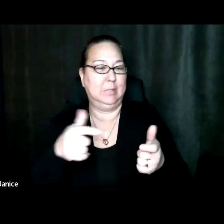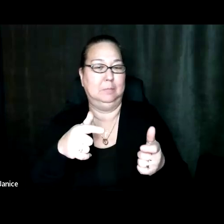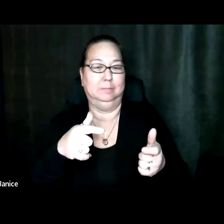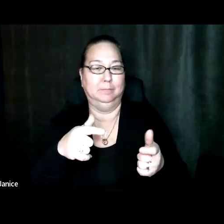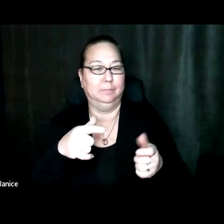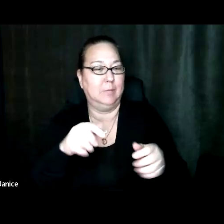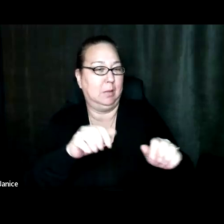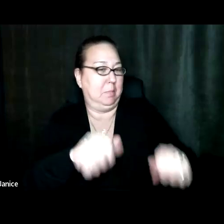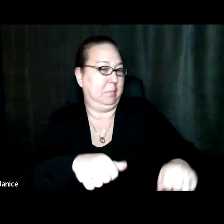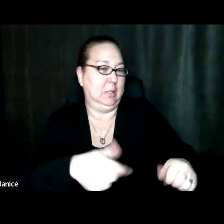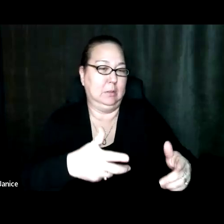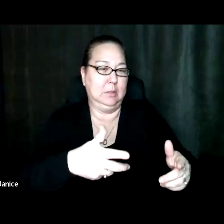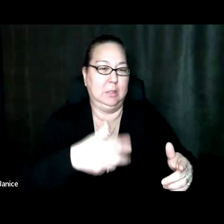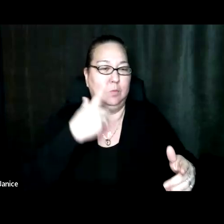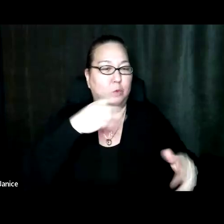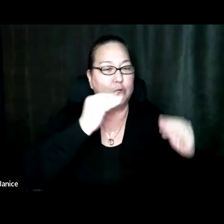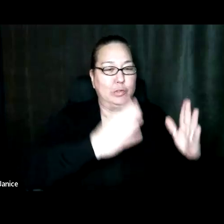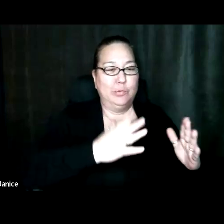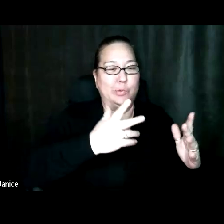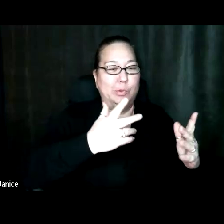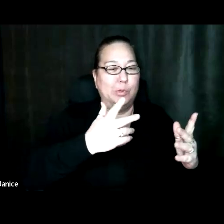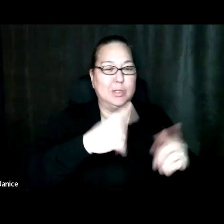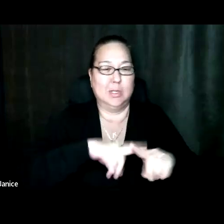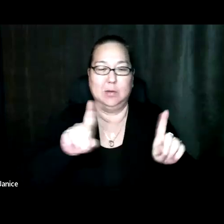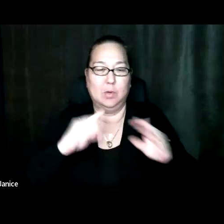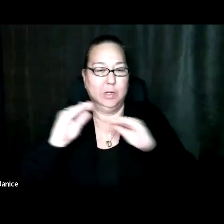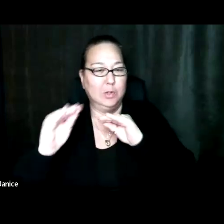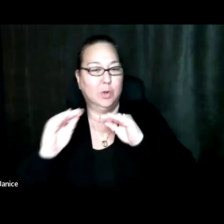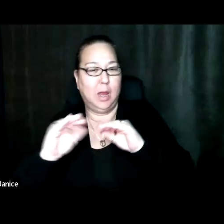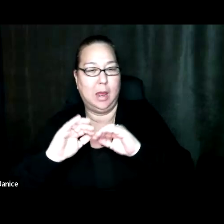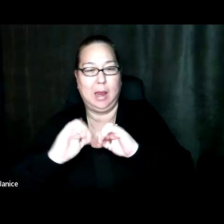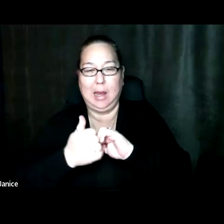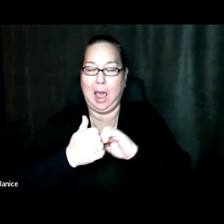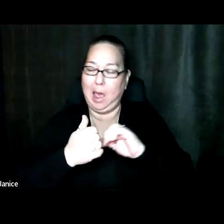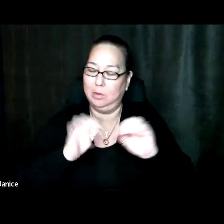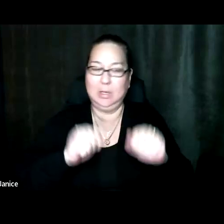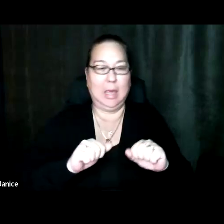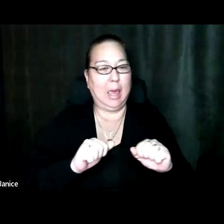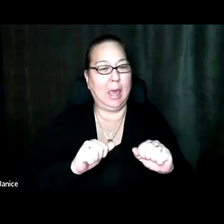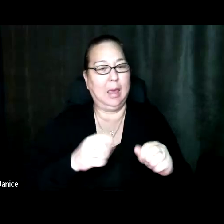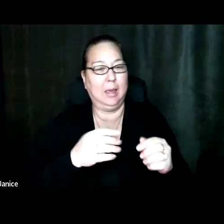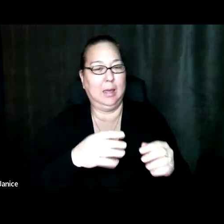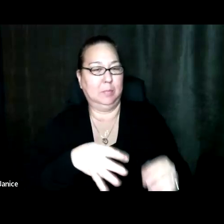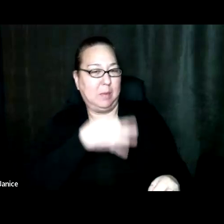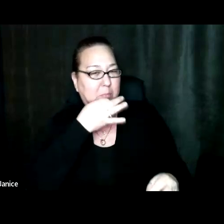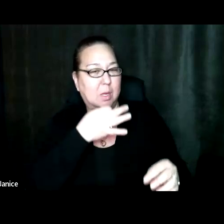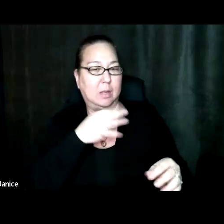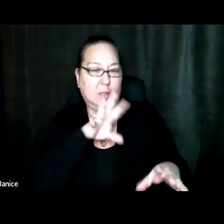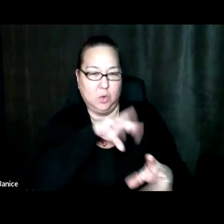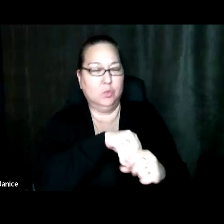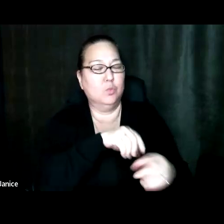provided substantial evidence to the governance board on how they differentiate instruction across the 3 teachers in each grade